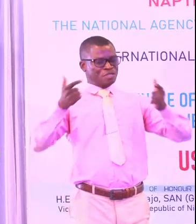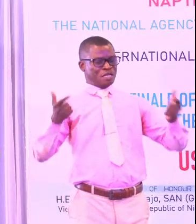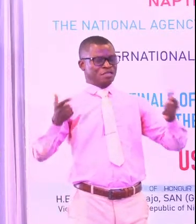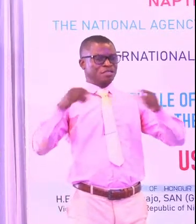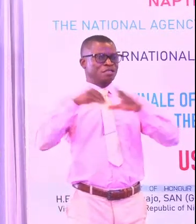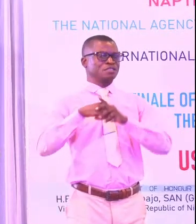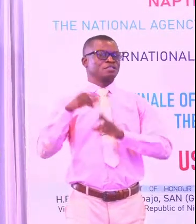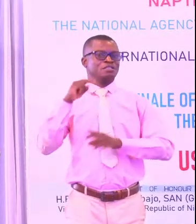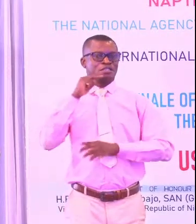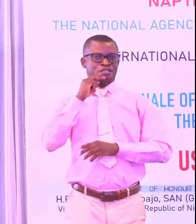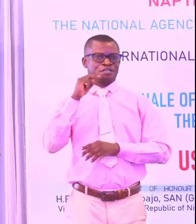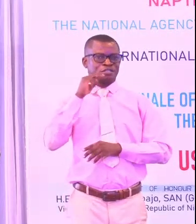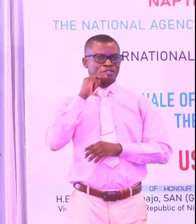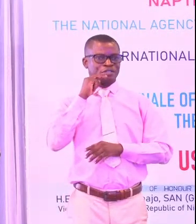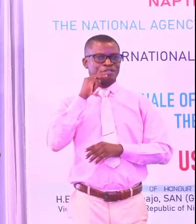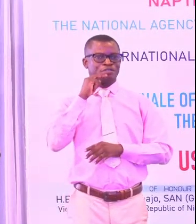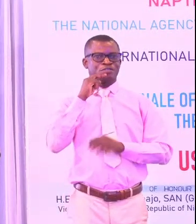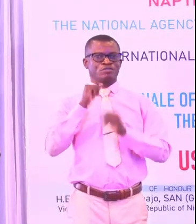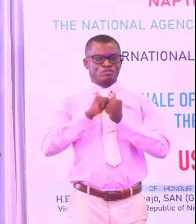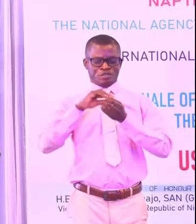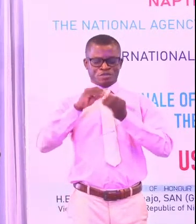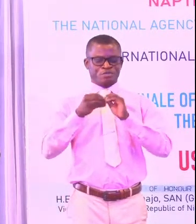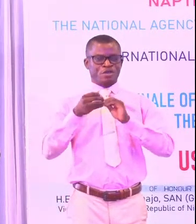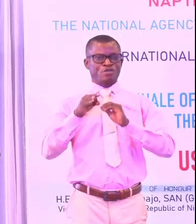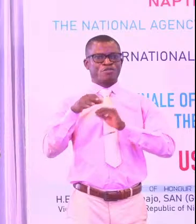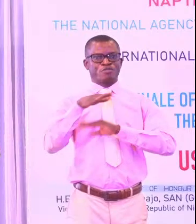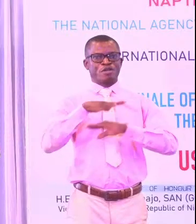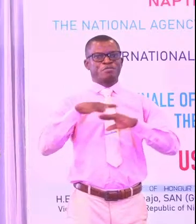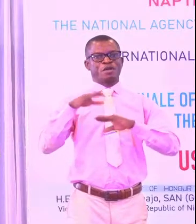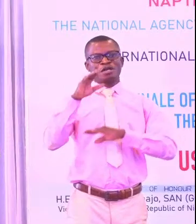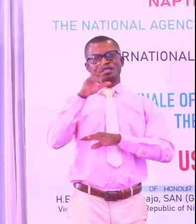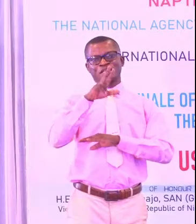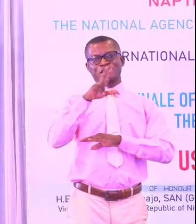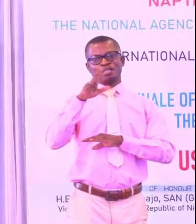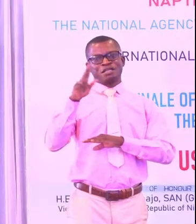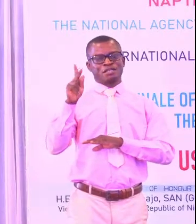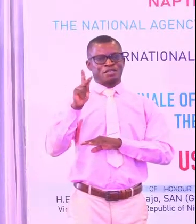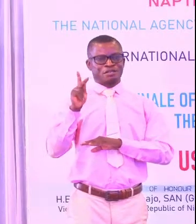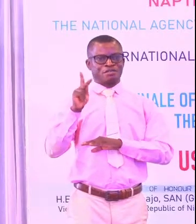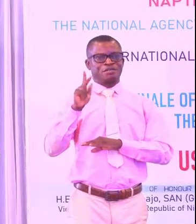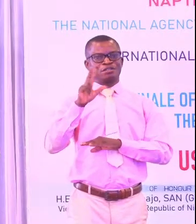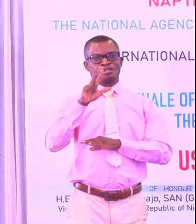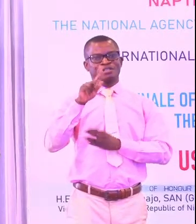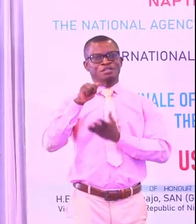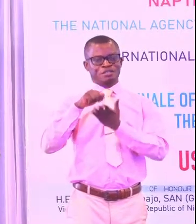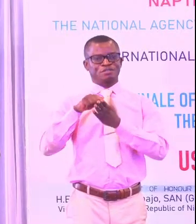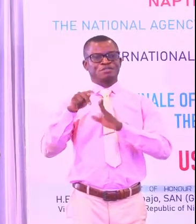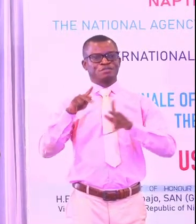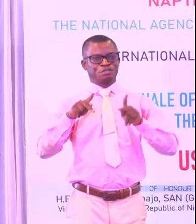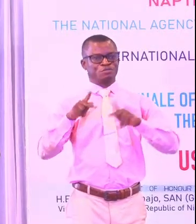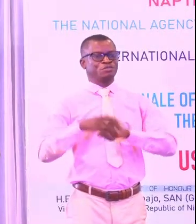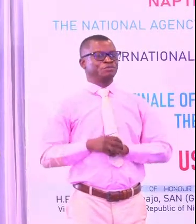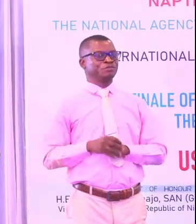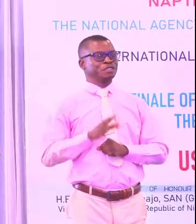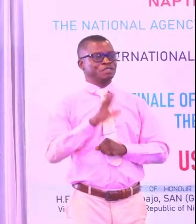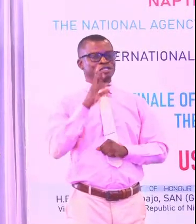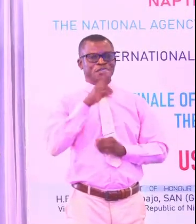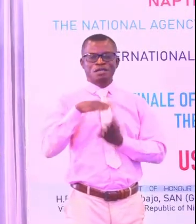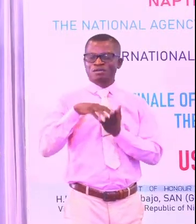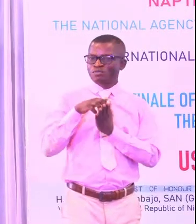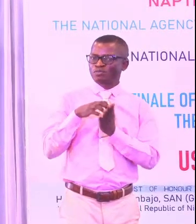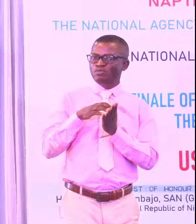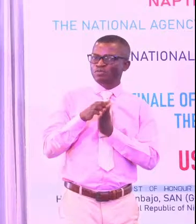Nigeria, with a population of about 3,000 widows plus. These are vulnerable